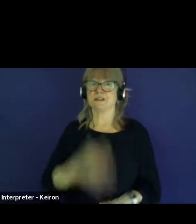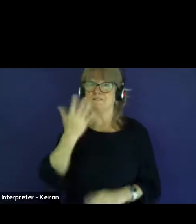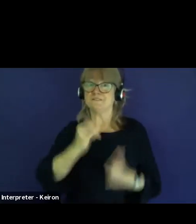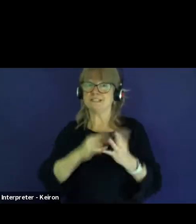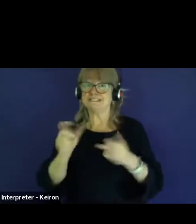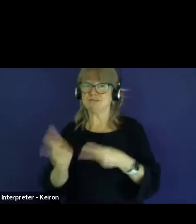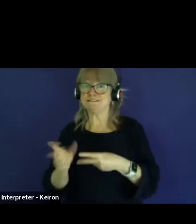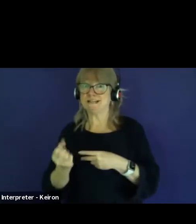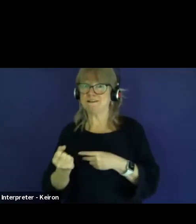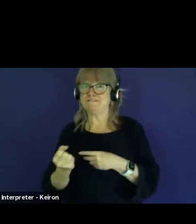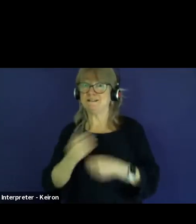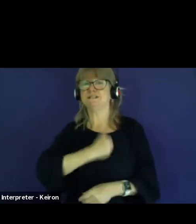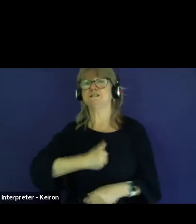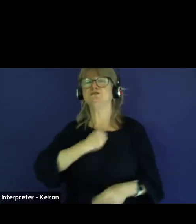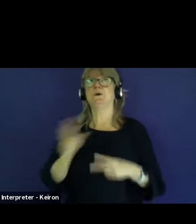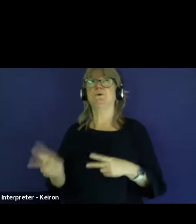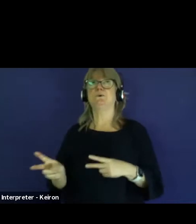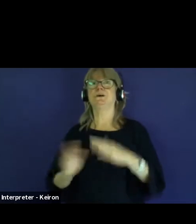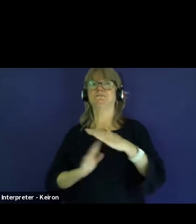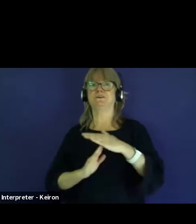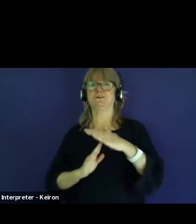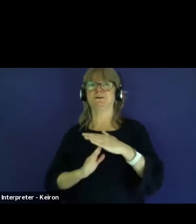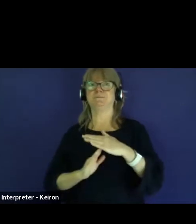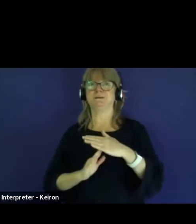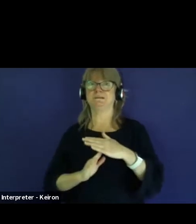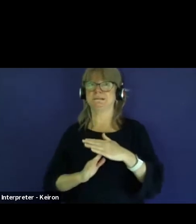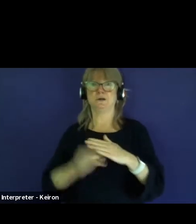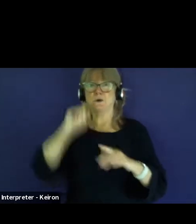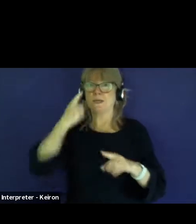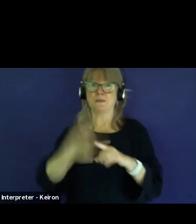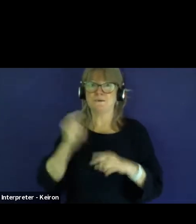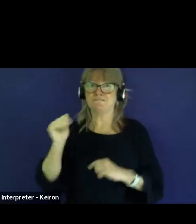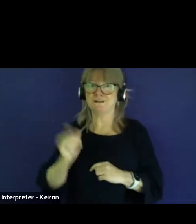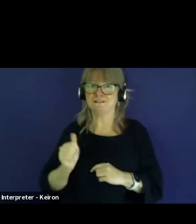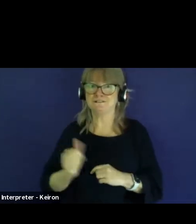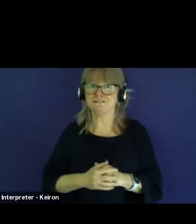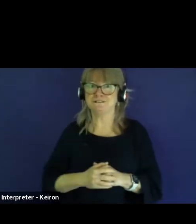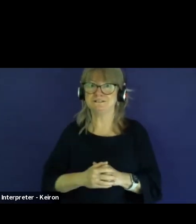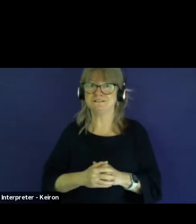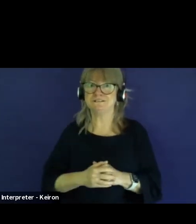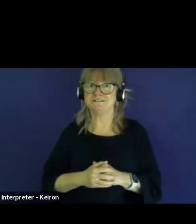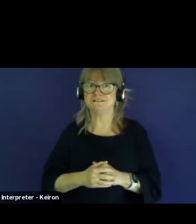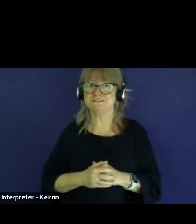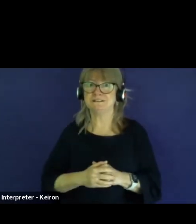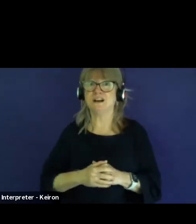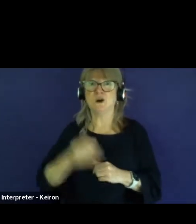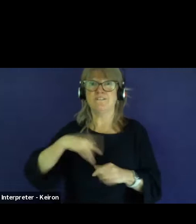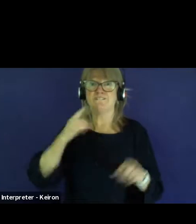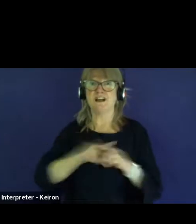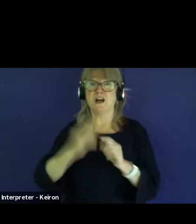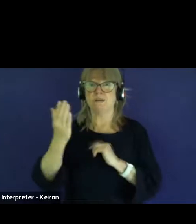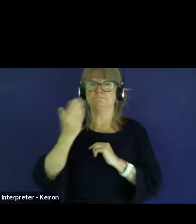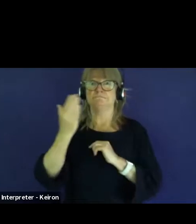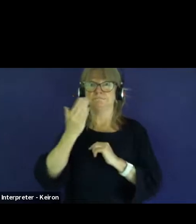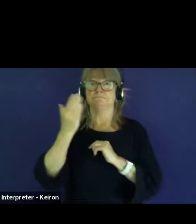seconds rest. Enjoy our rest. It's not gonna feel that long as we progress. It's gonna feel like it's getting shorter, but it's not, I promise.